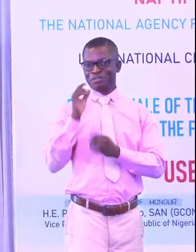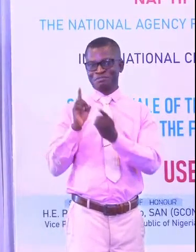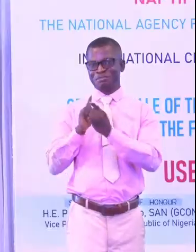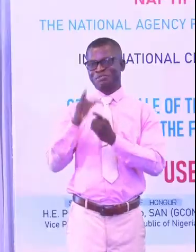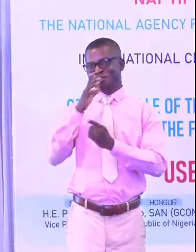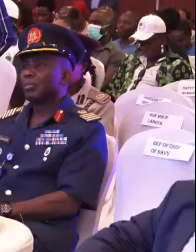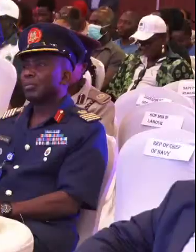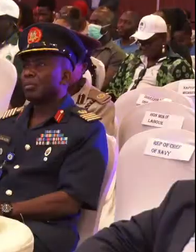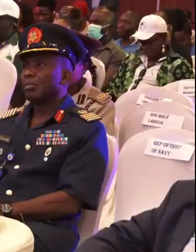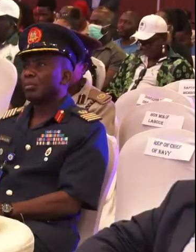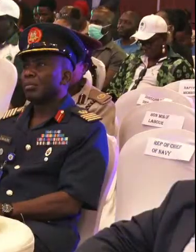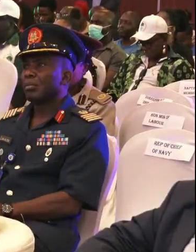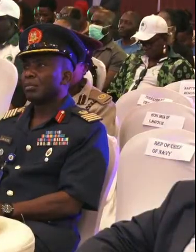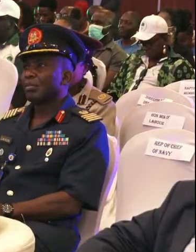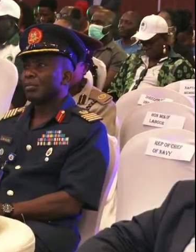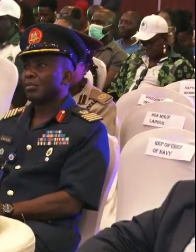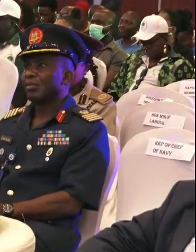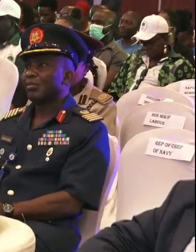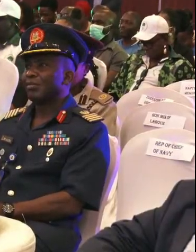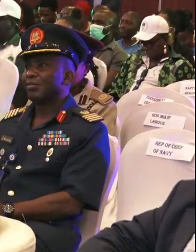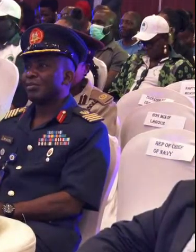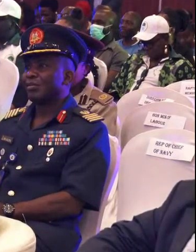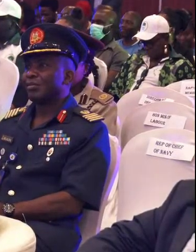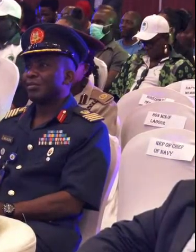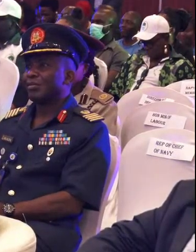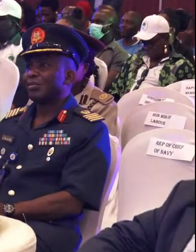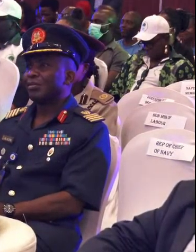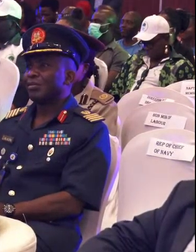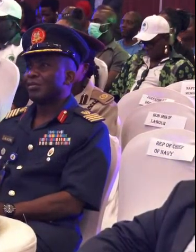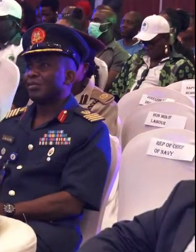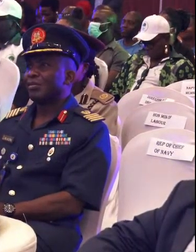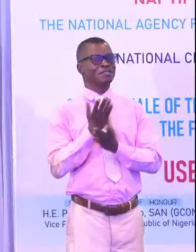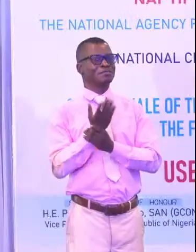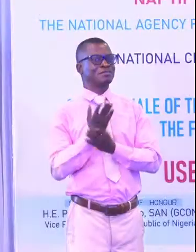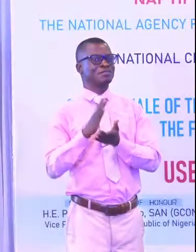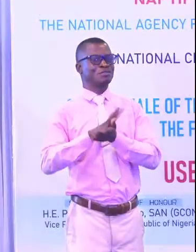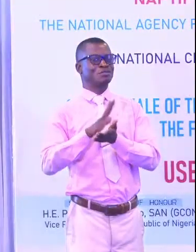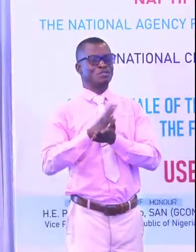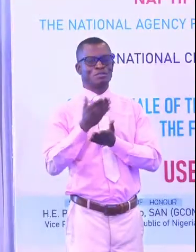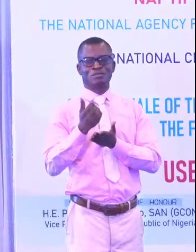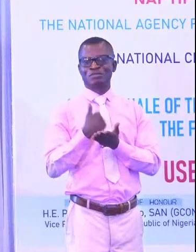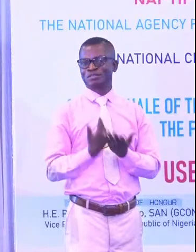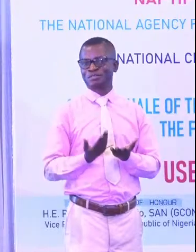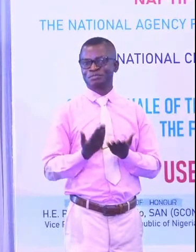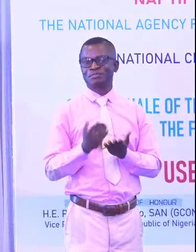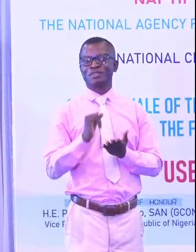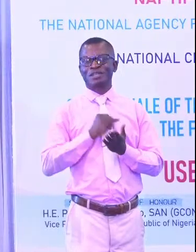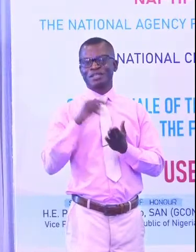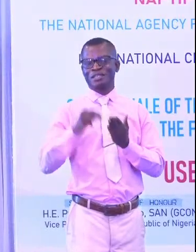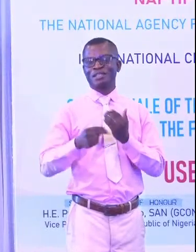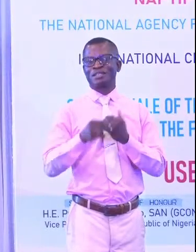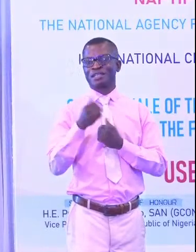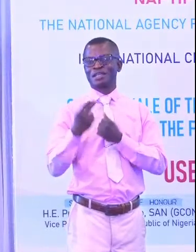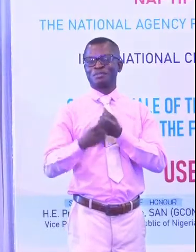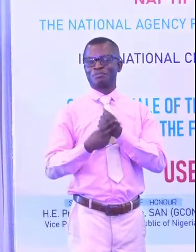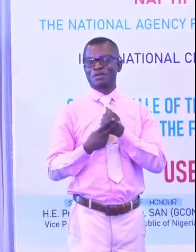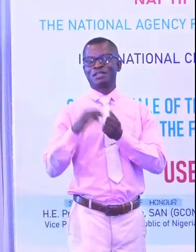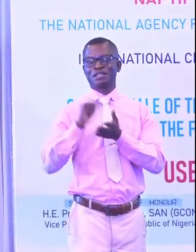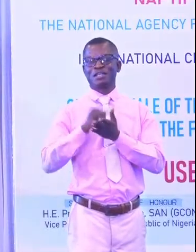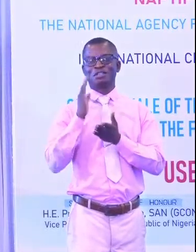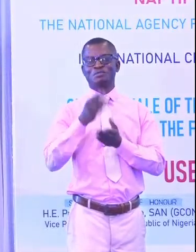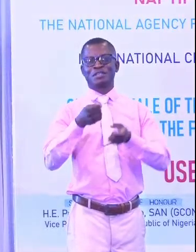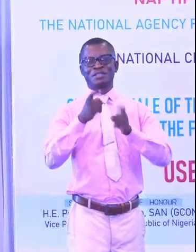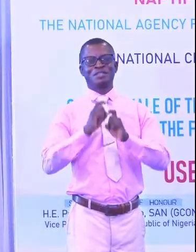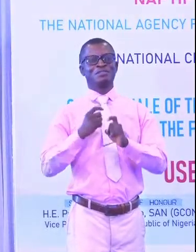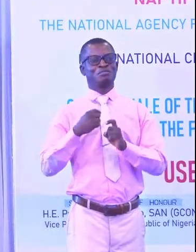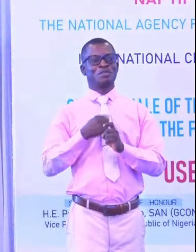get loan. But I told him, I said, really, what kind of bank do you want? He said, sir, I need a bank that will give me a